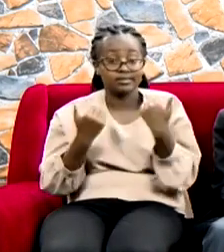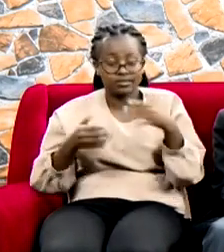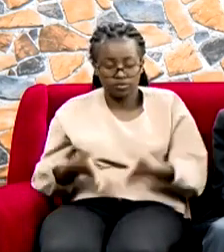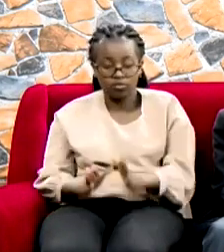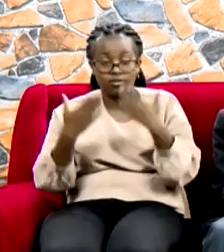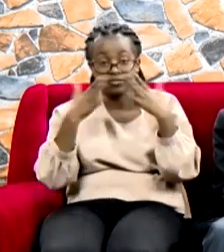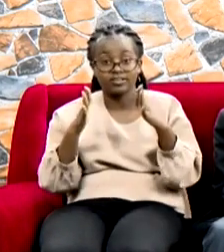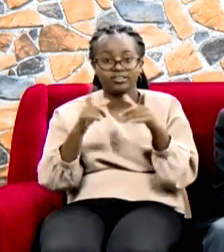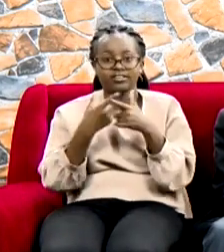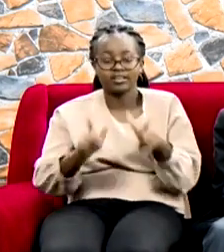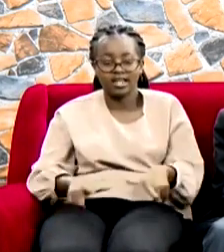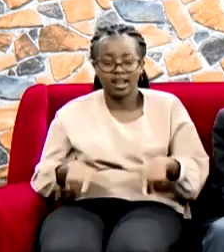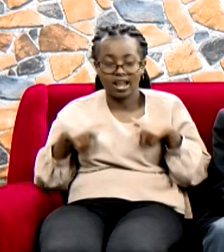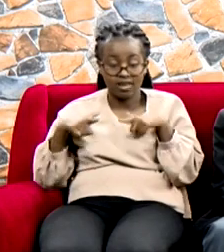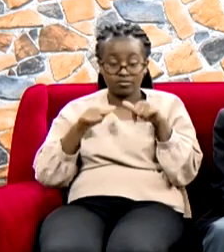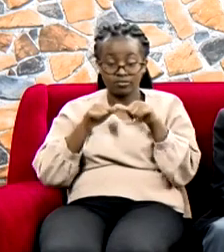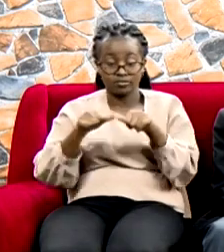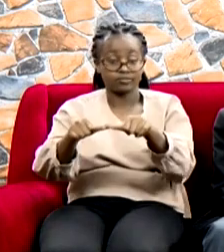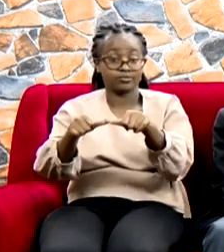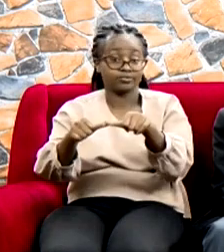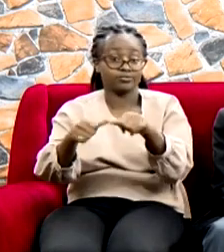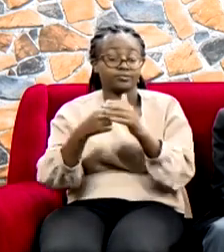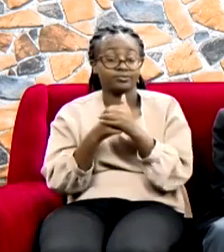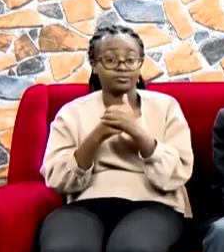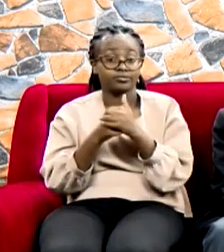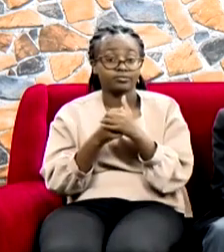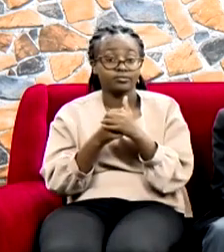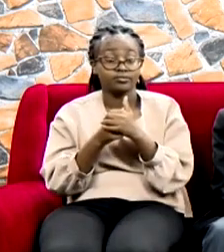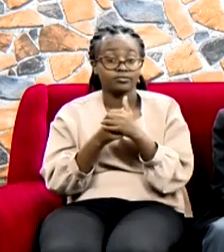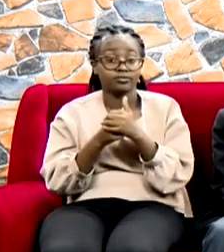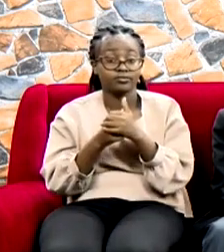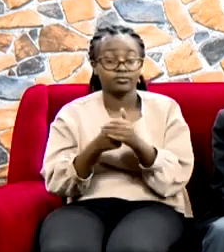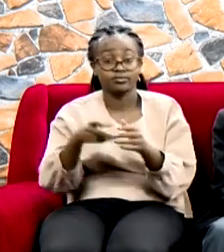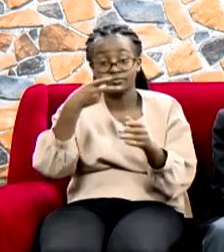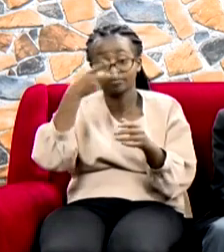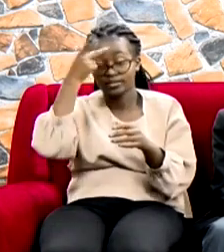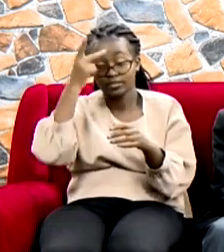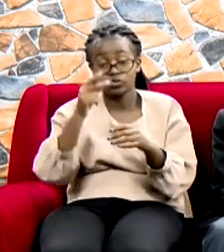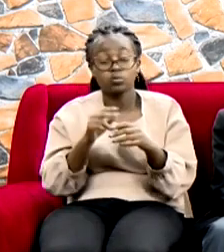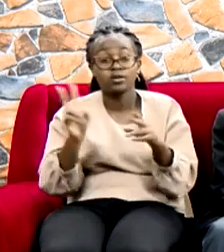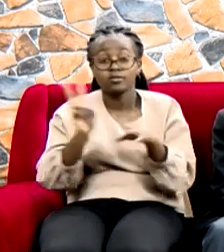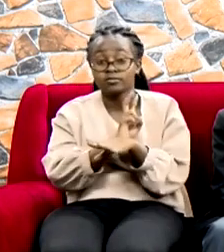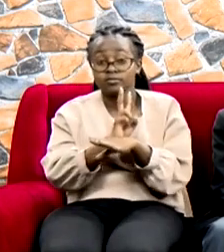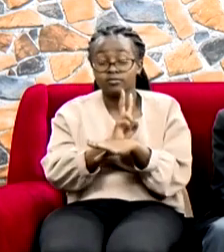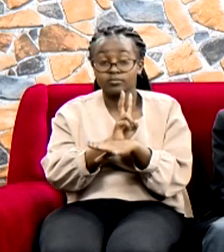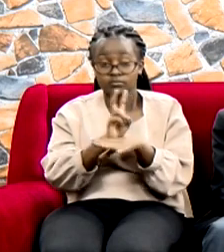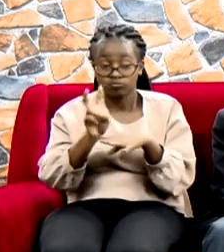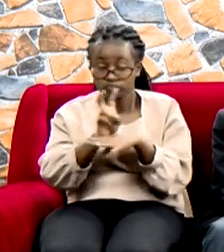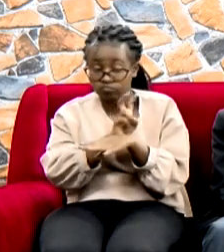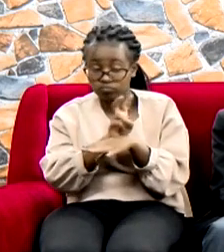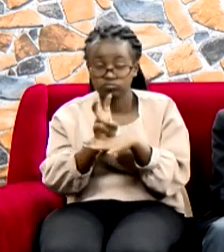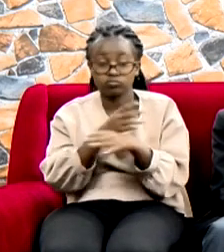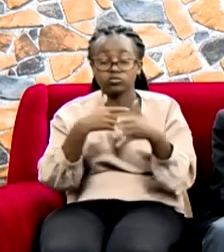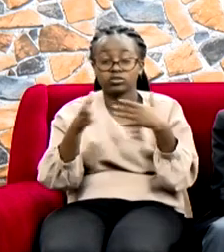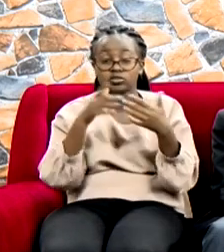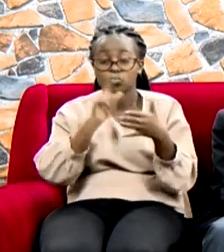born and life has to continue, so the parent also need to be keen on a number of signs. Now, at